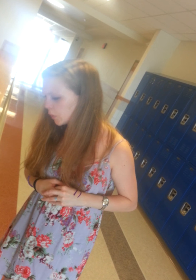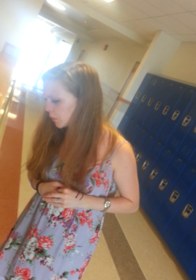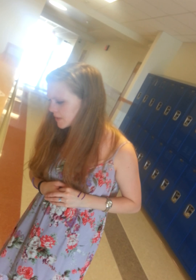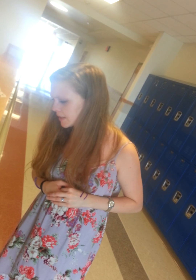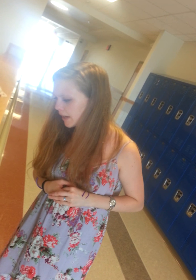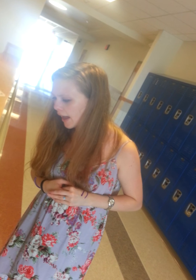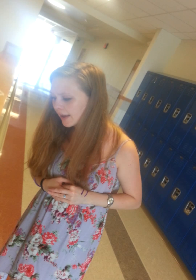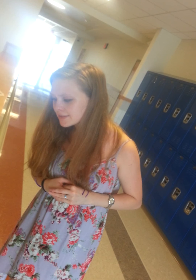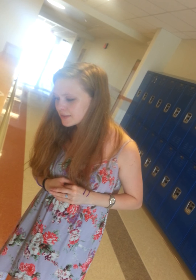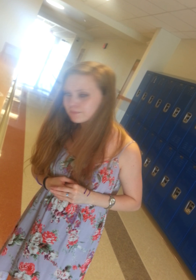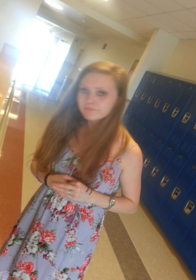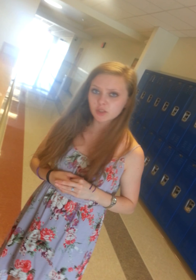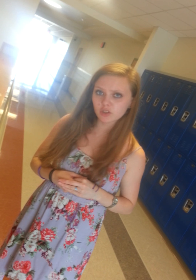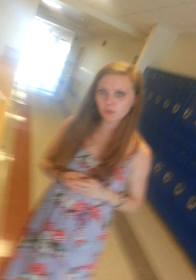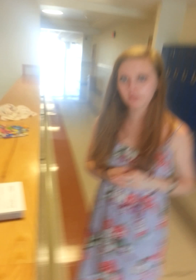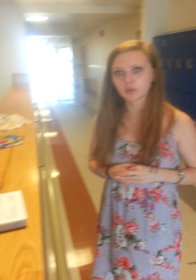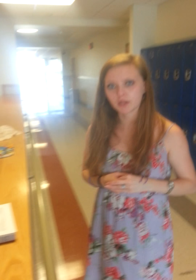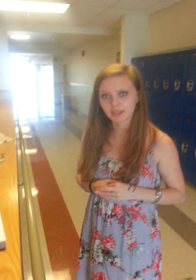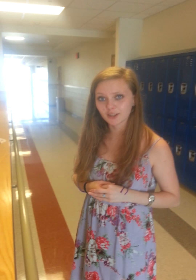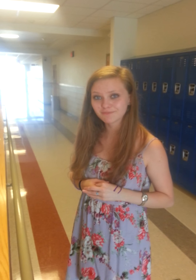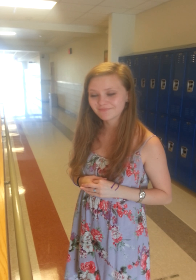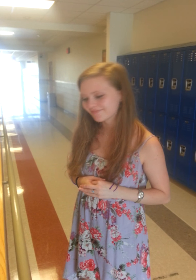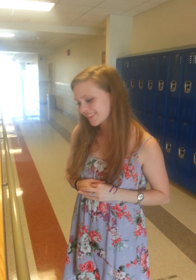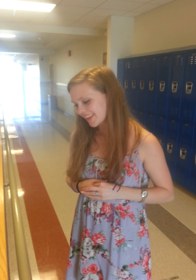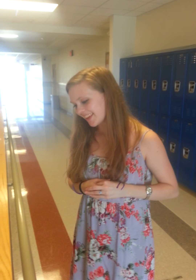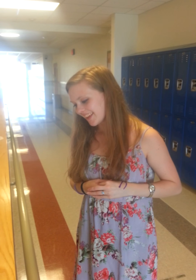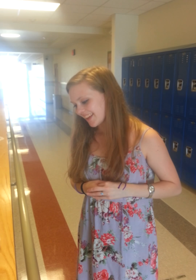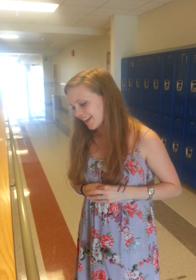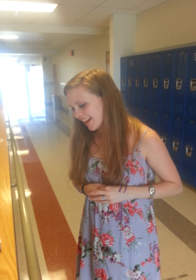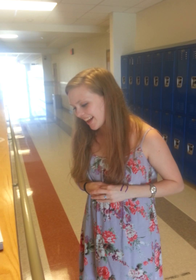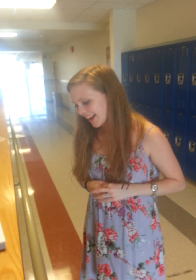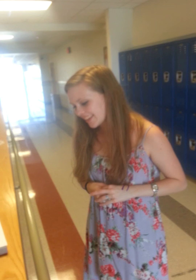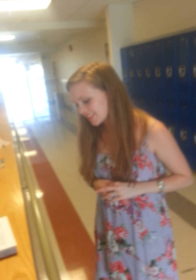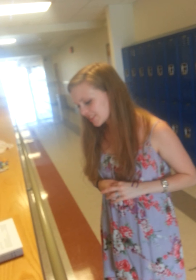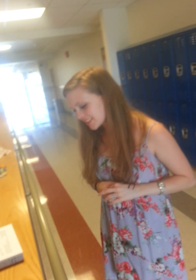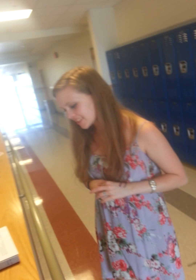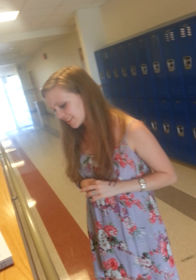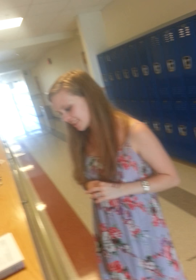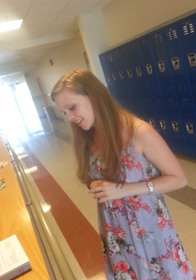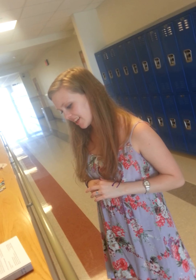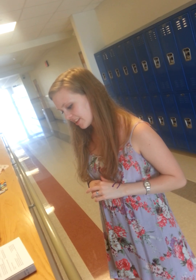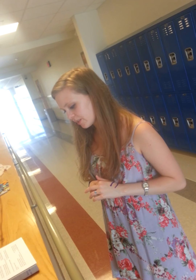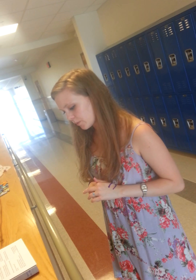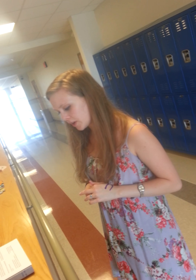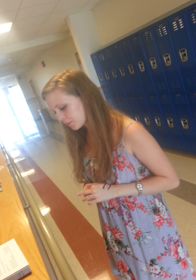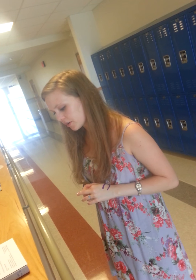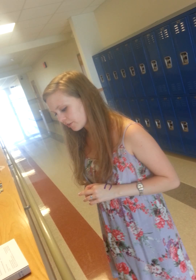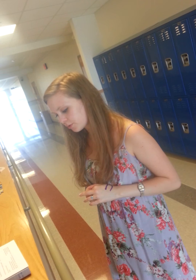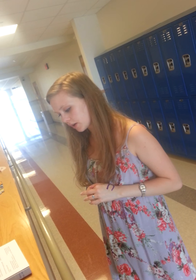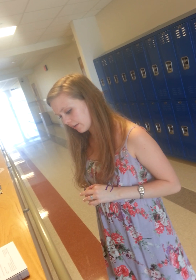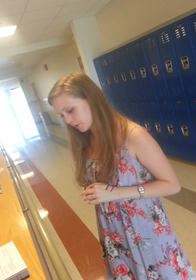oohs and yas. You can do whatever you want there. I used to think that we were forever,